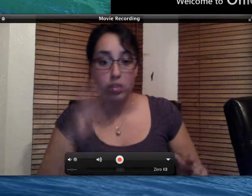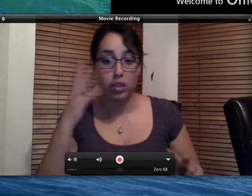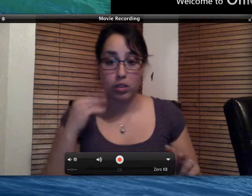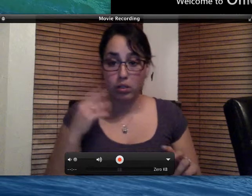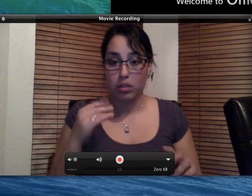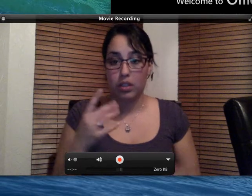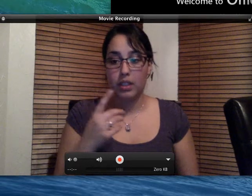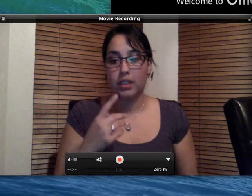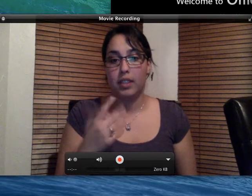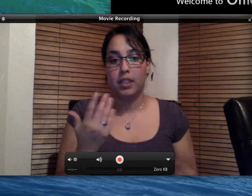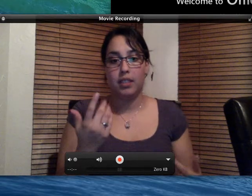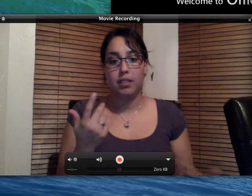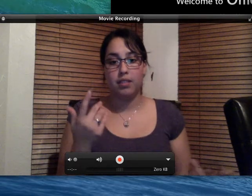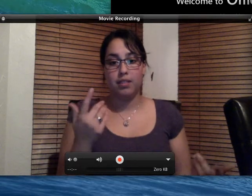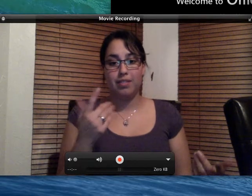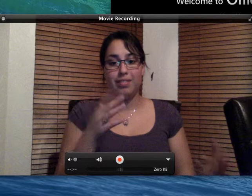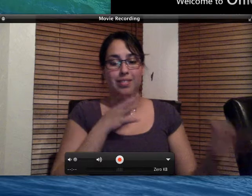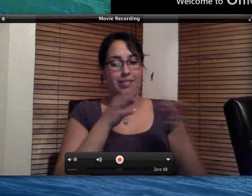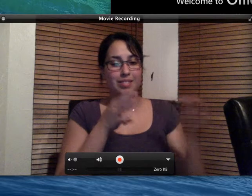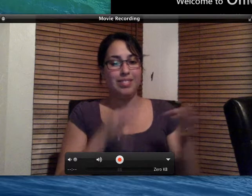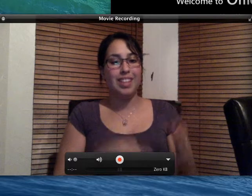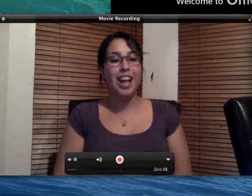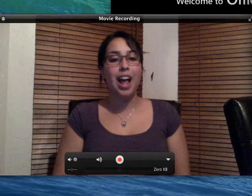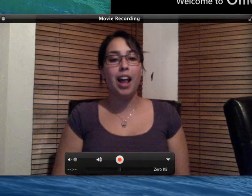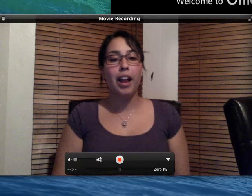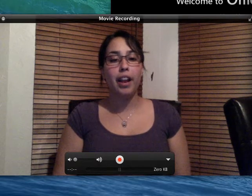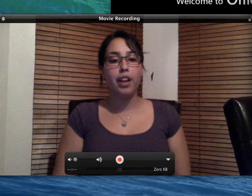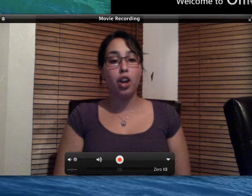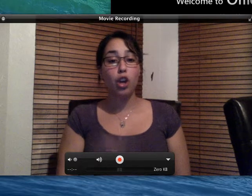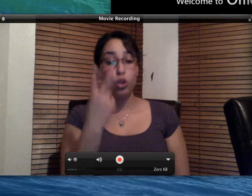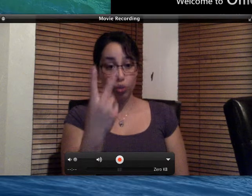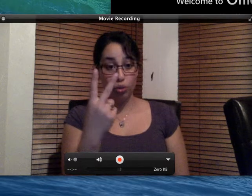"2 sheets were laid down to protect the oriental carpets."